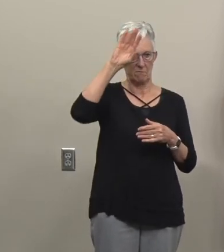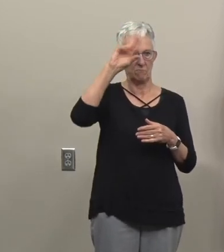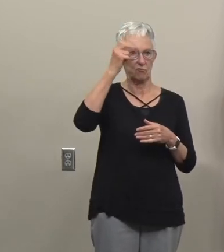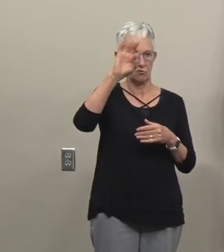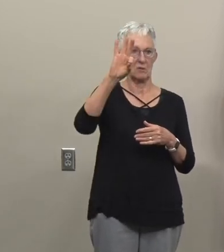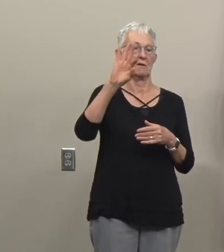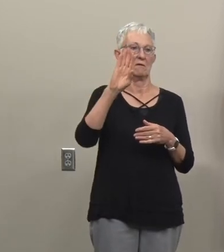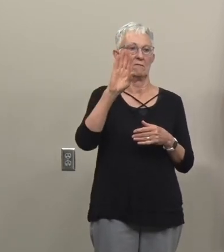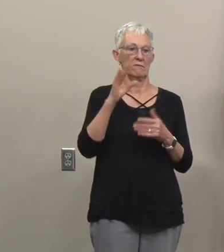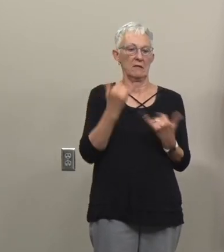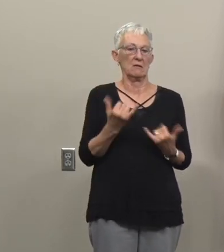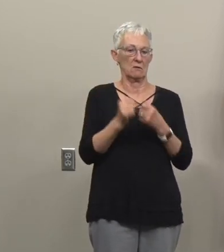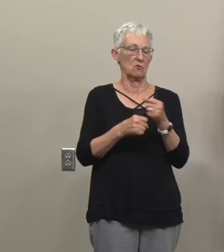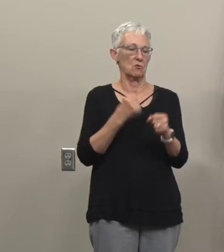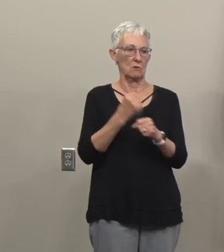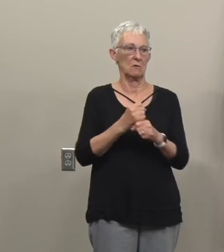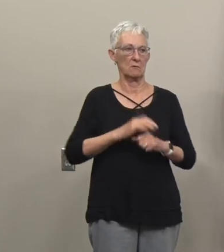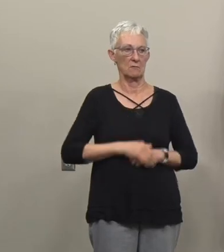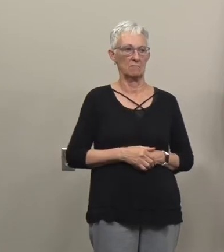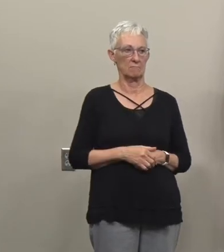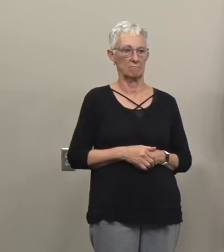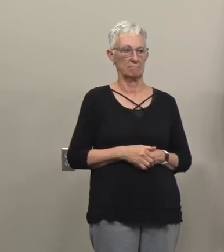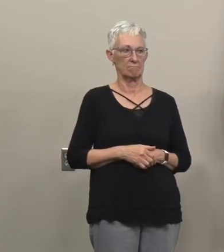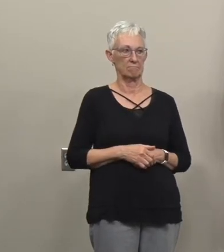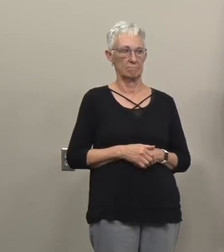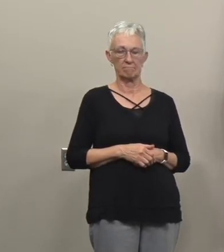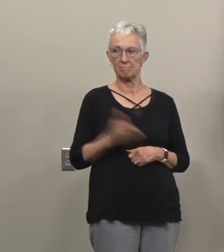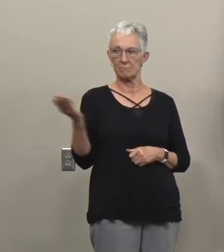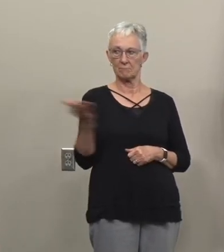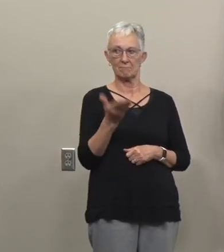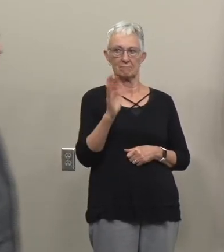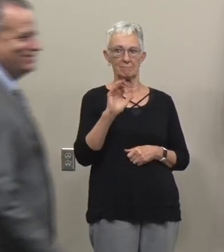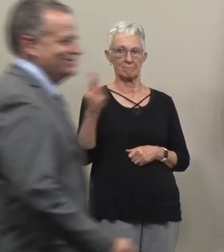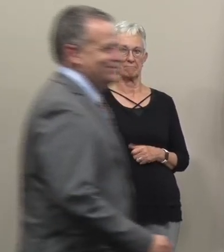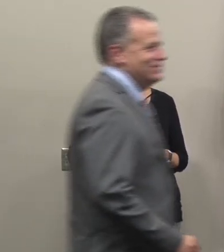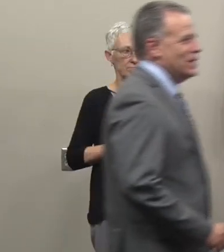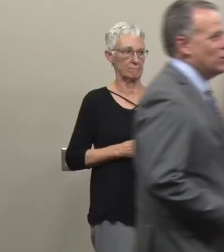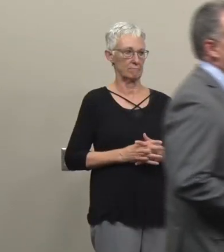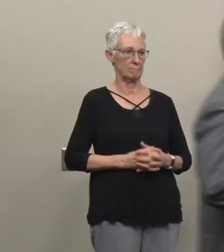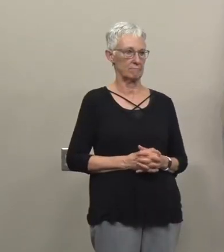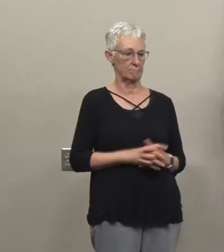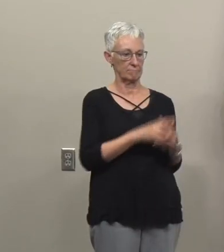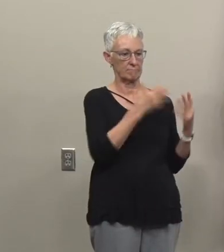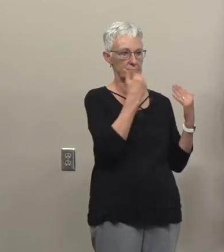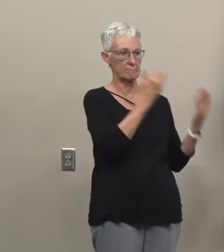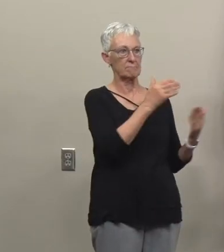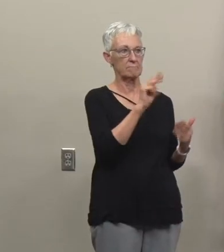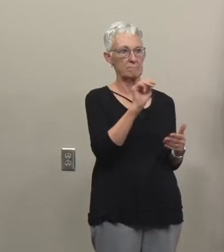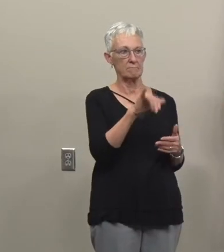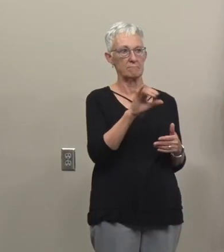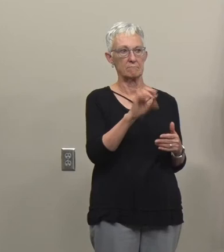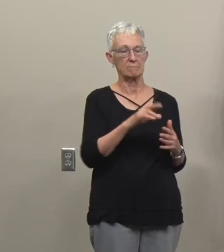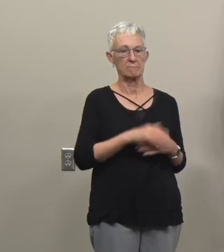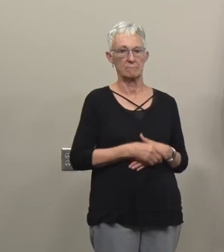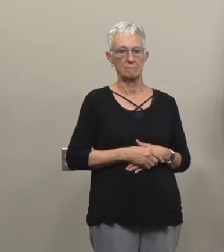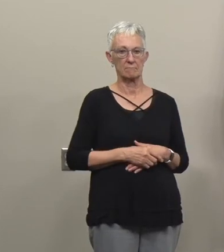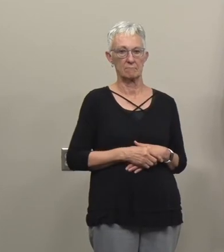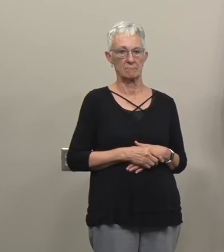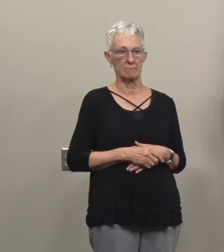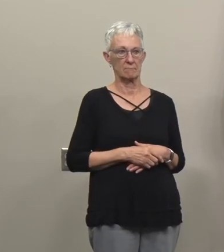invite him to the podium now to say a few words. Welcome back. Thank you, Mayor. Thank you.